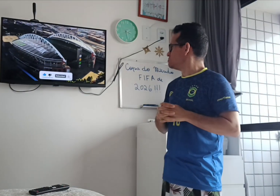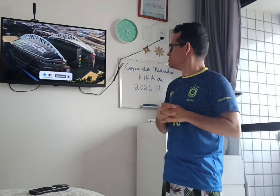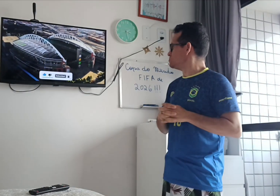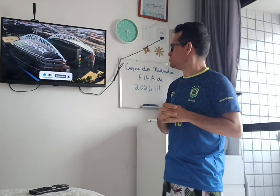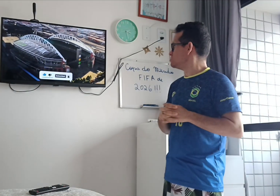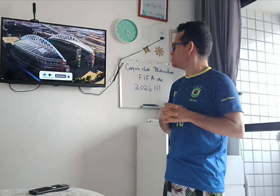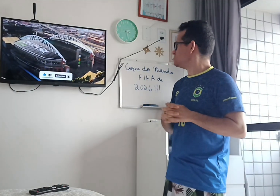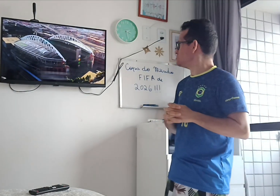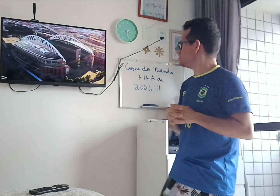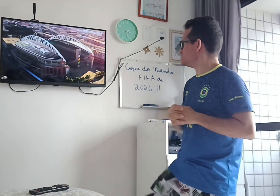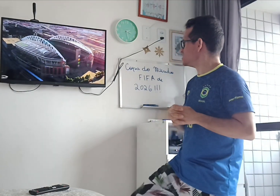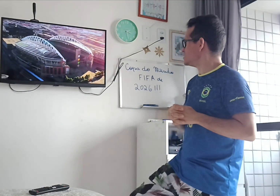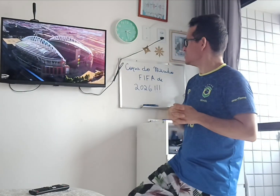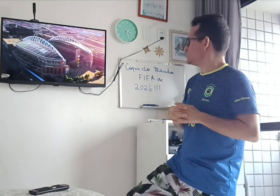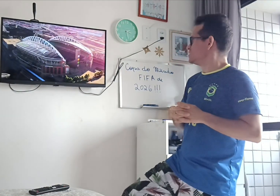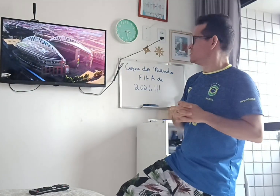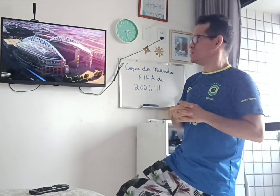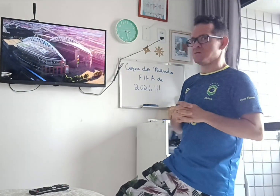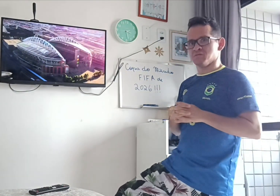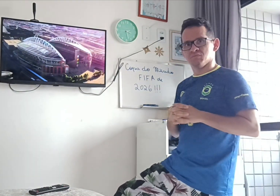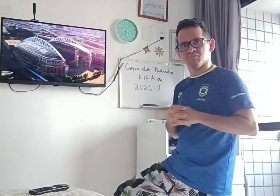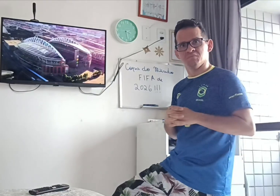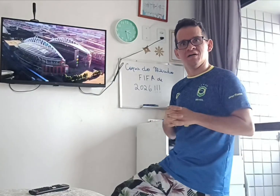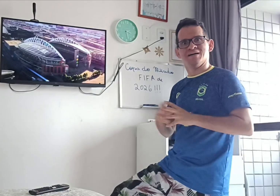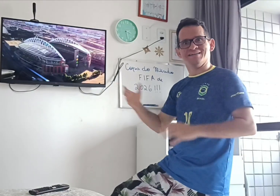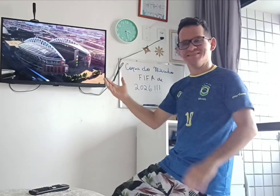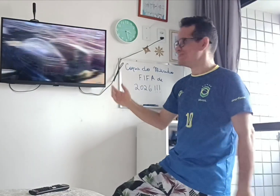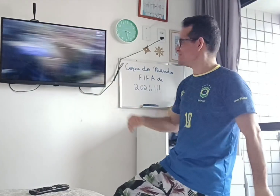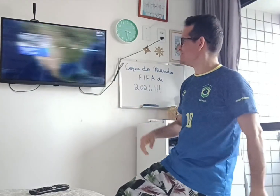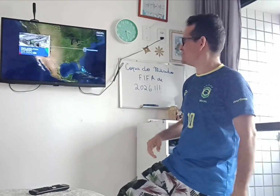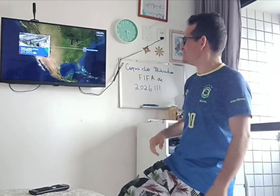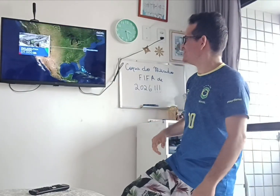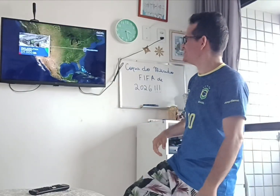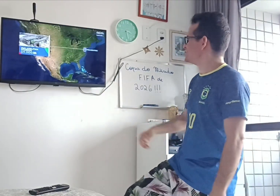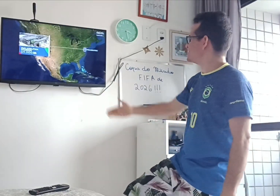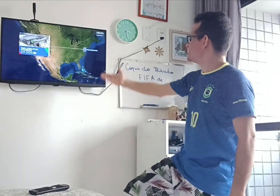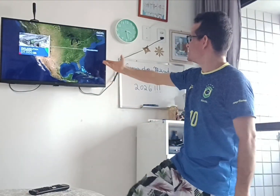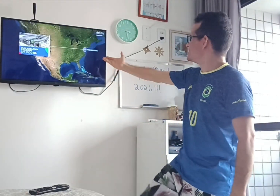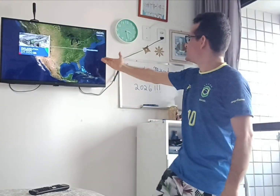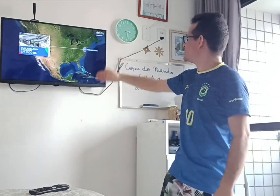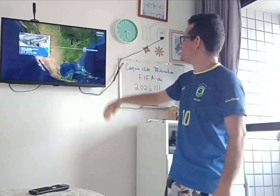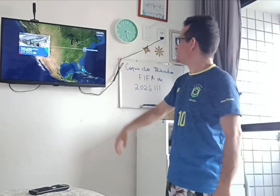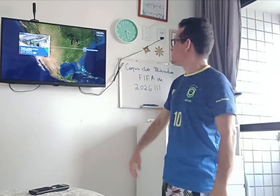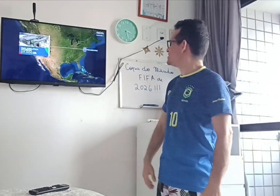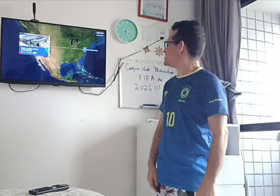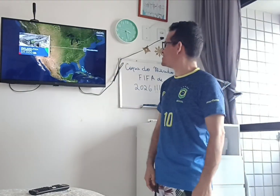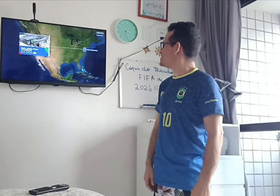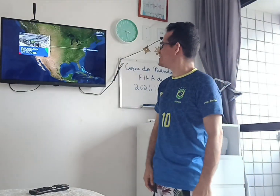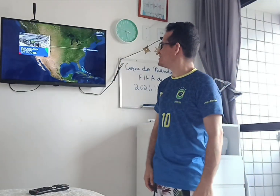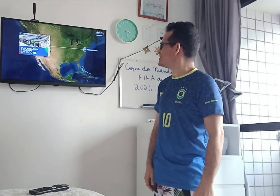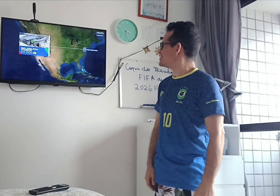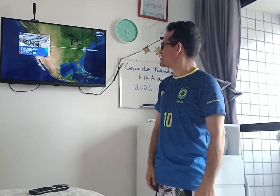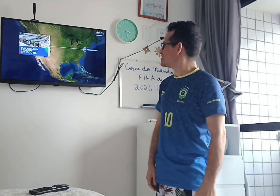over 100,000 subscribers. Philadelphia Stadium, capacity